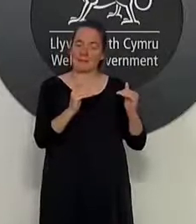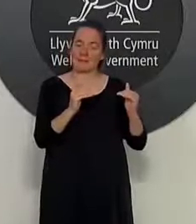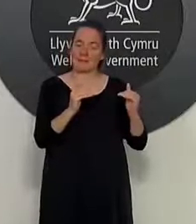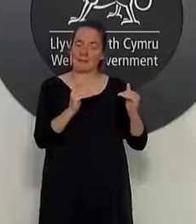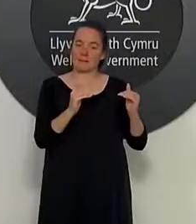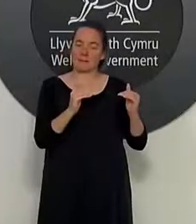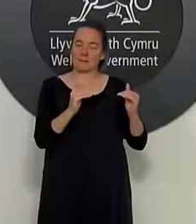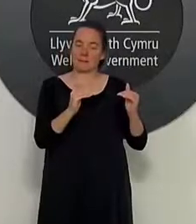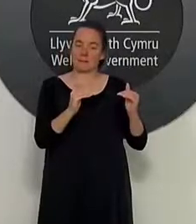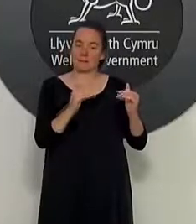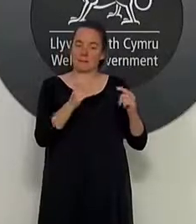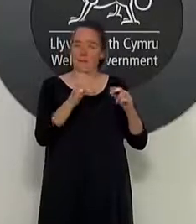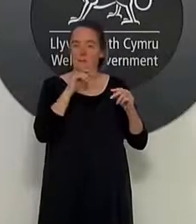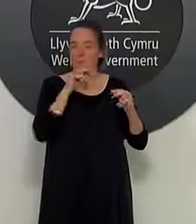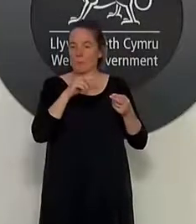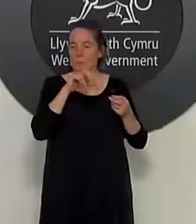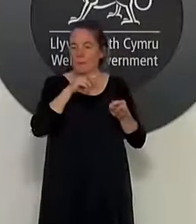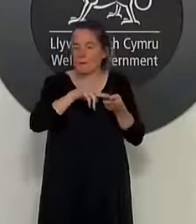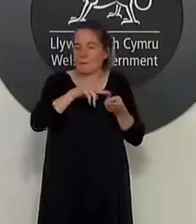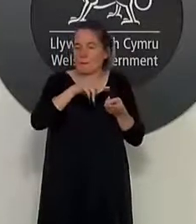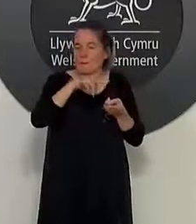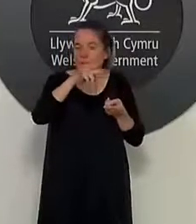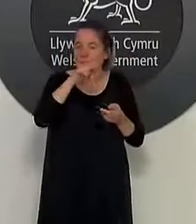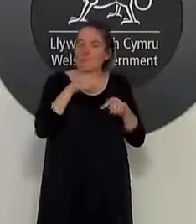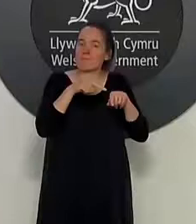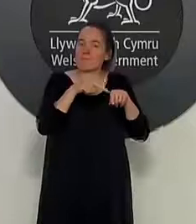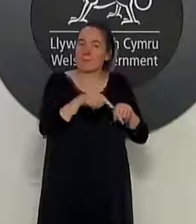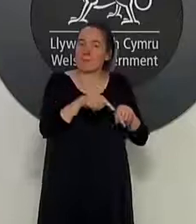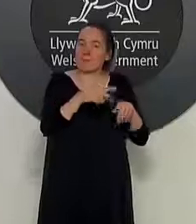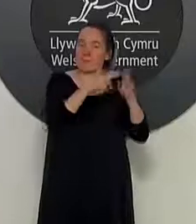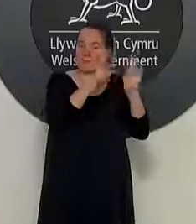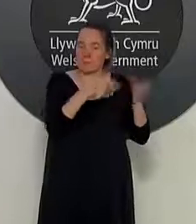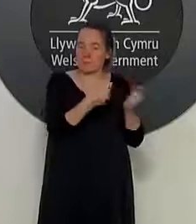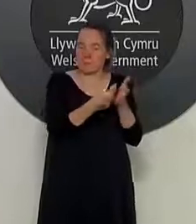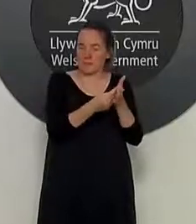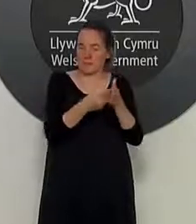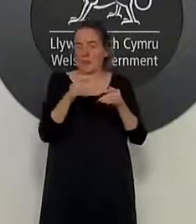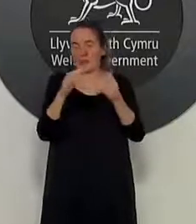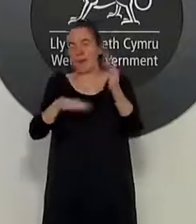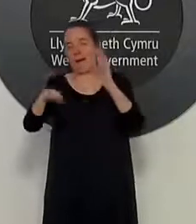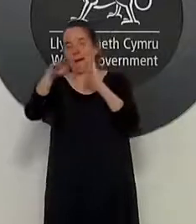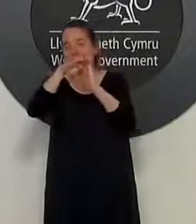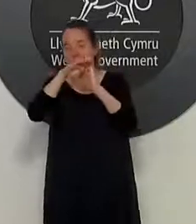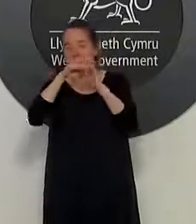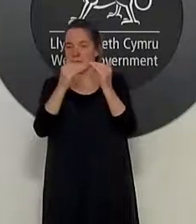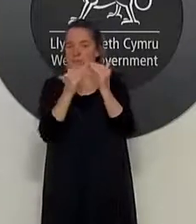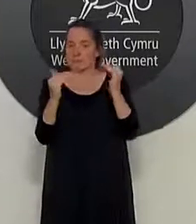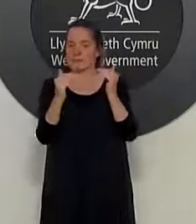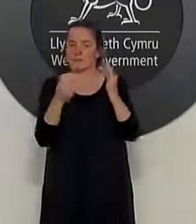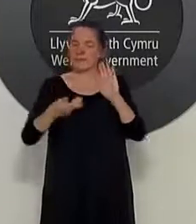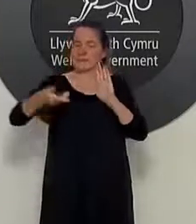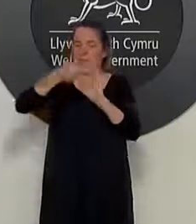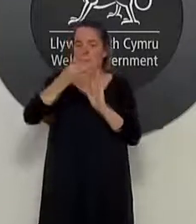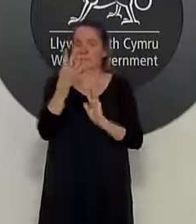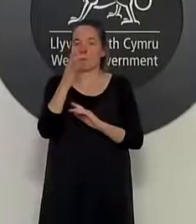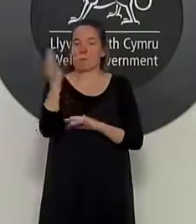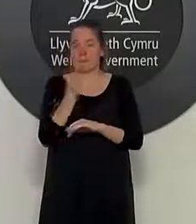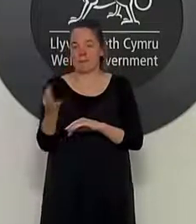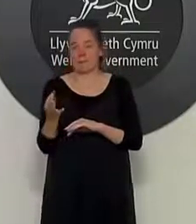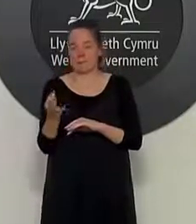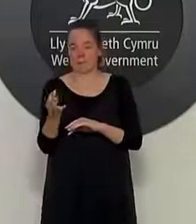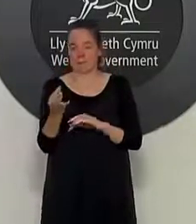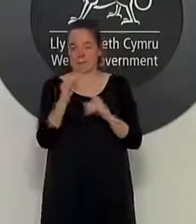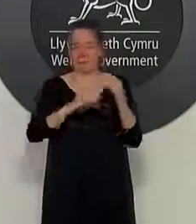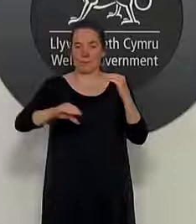which increase with the price of property, and higher rates, which are an additional 4% on top of the main rates